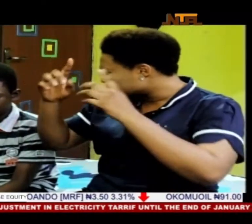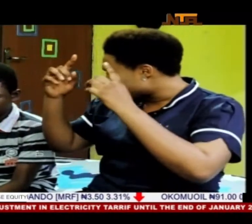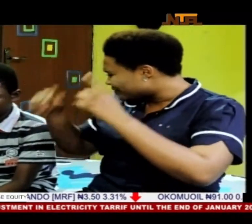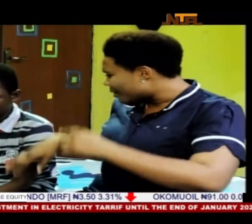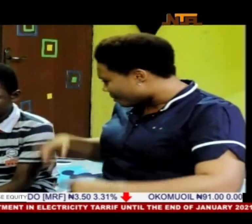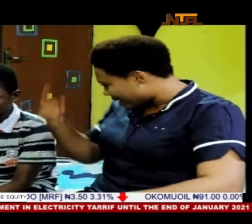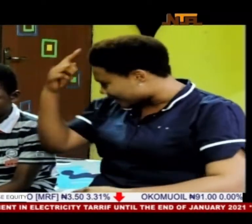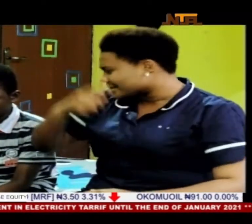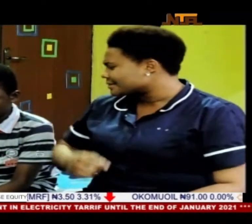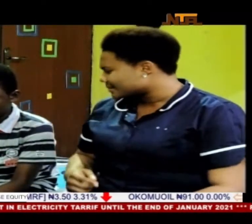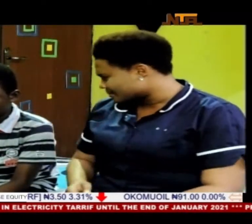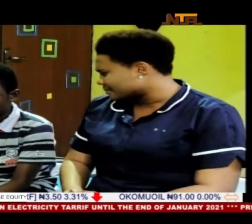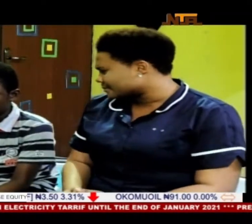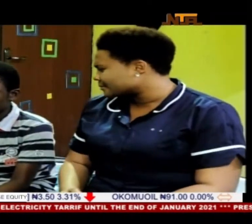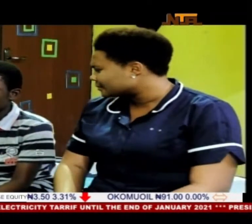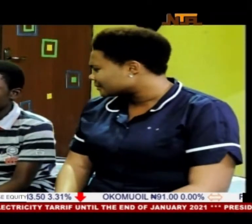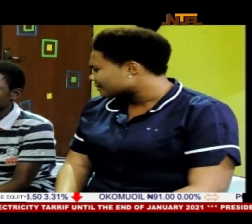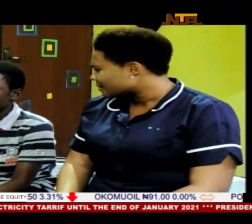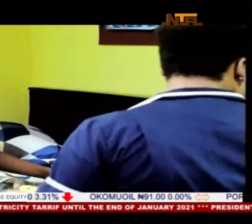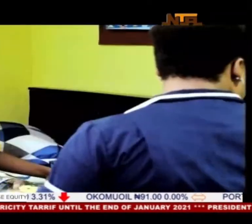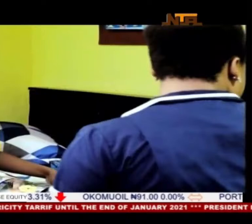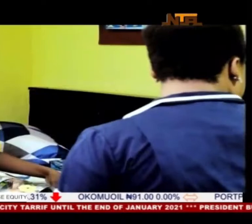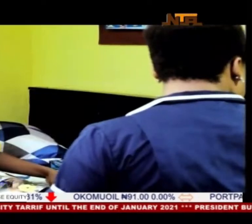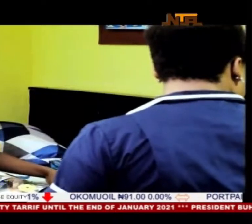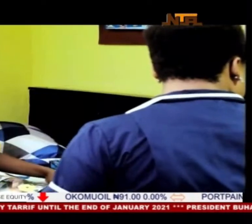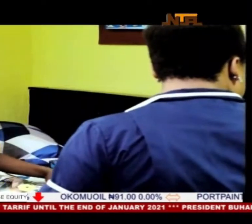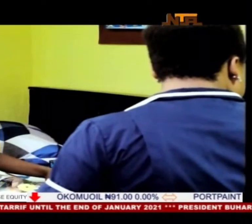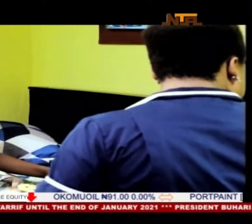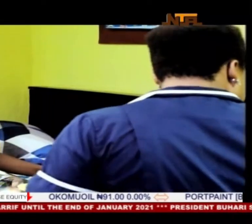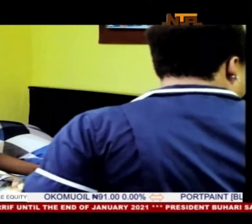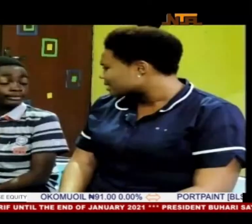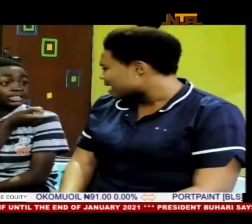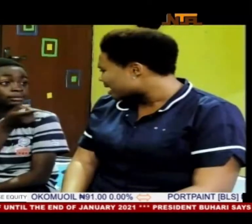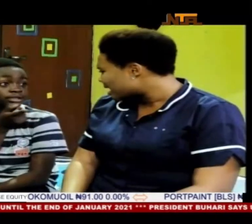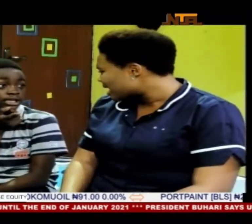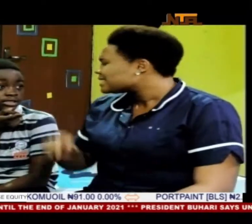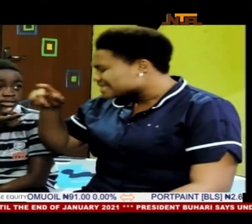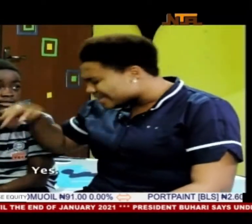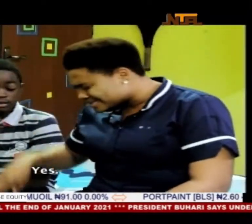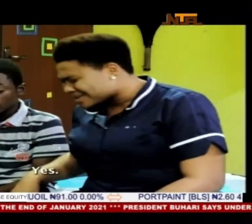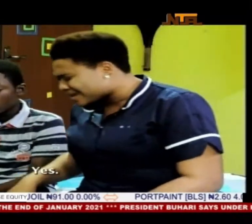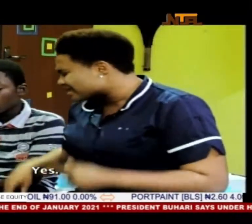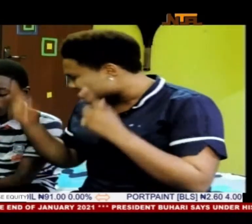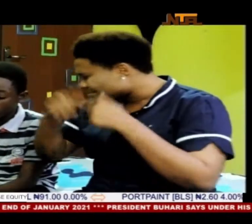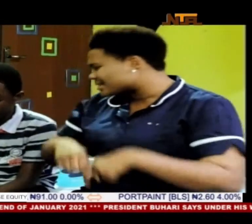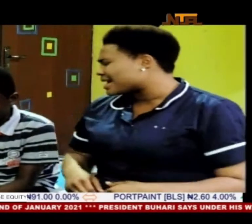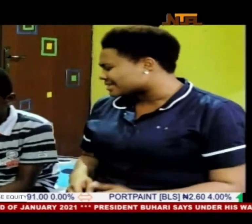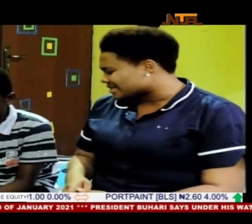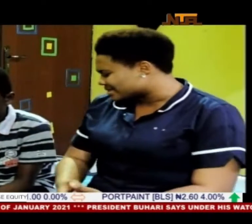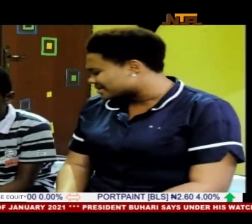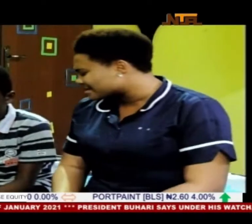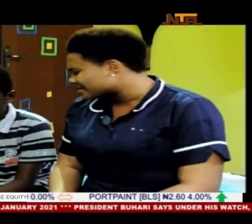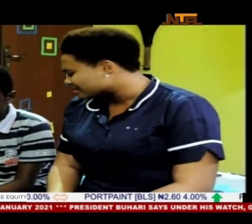government-approved NIN number. You will receive a confirmation message to confirm your entry. You can also visit